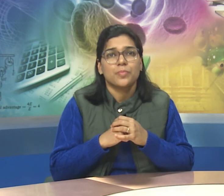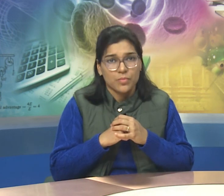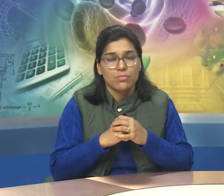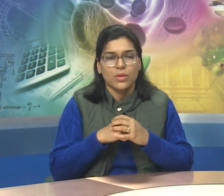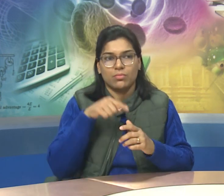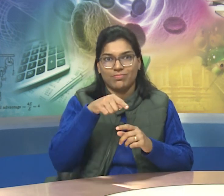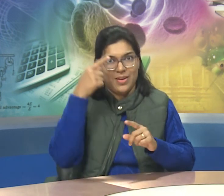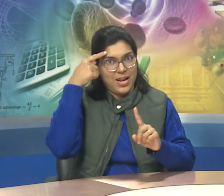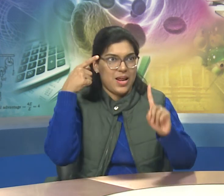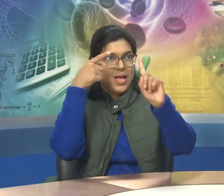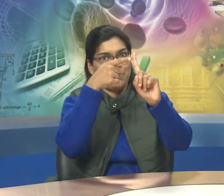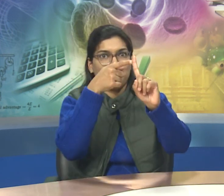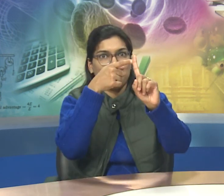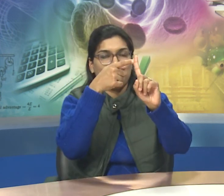Fourth question,